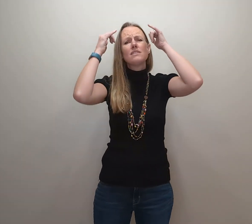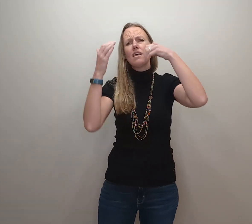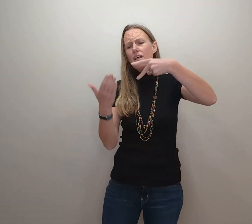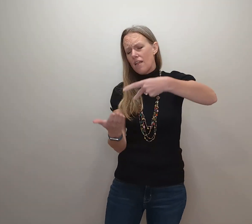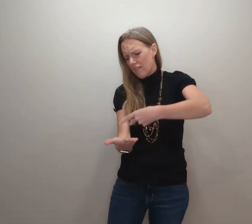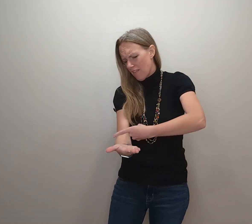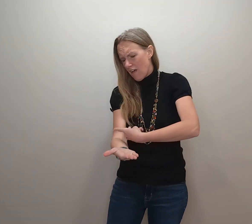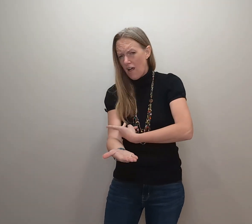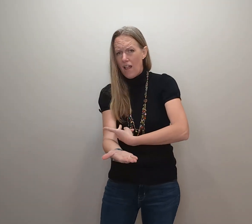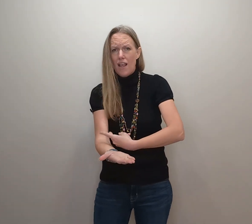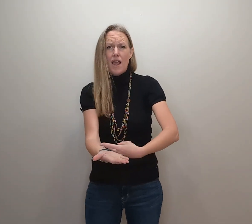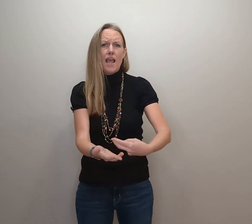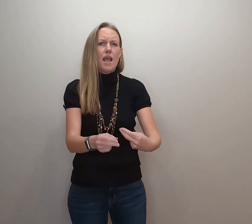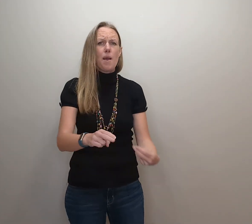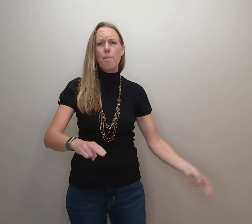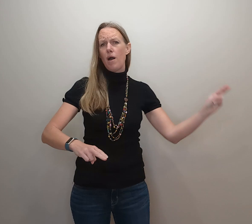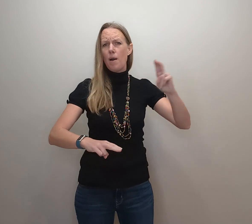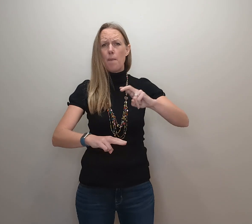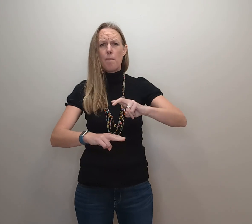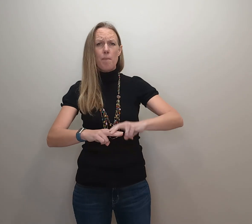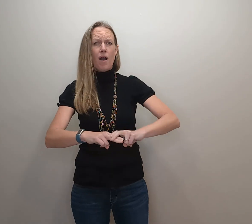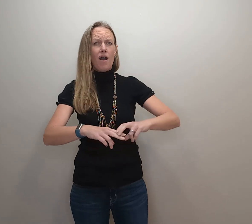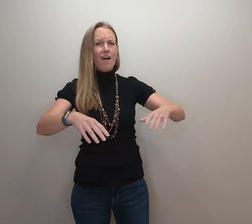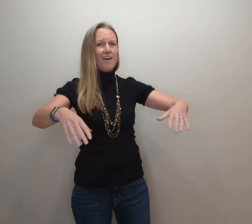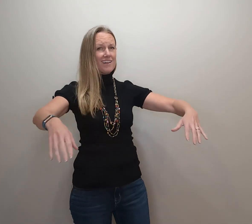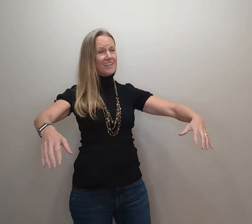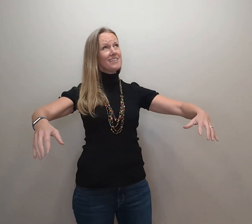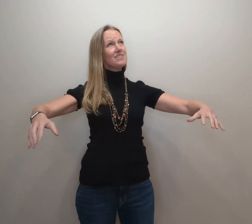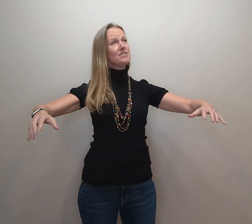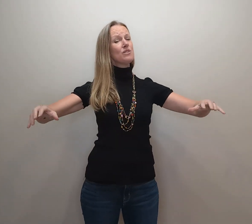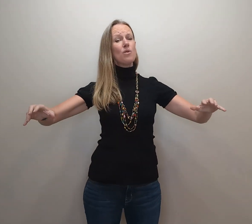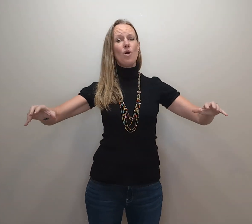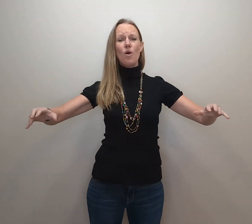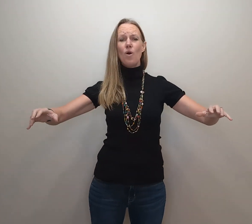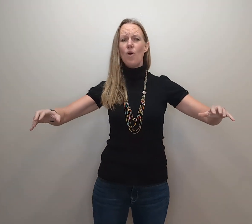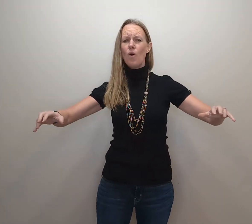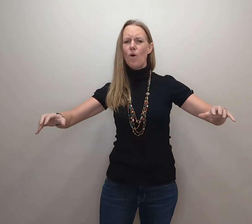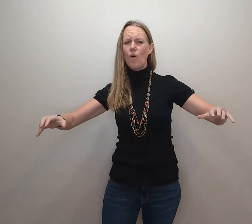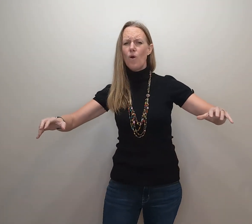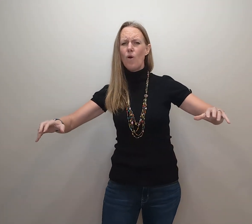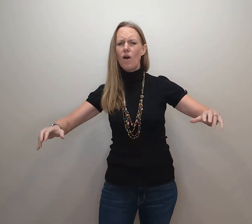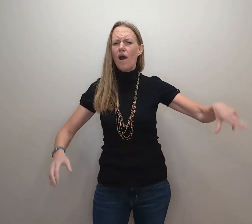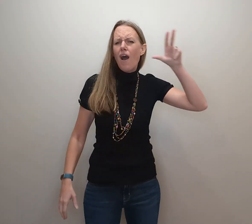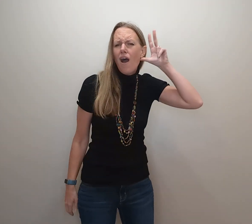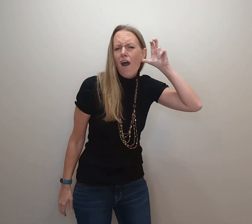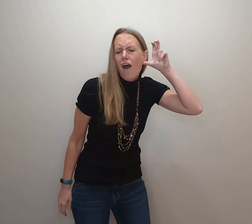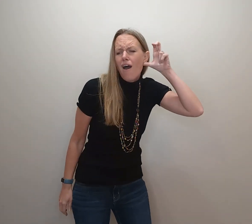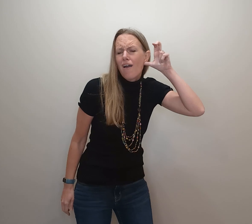crowned the Lamb upon his throne.